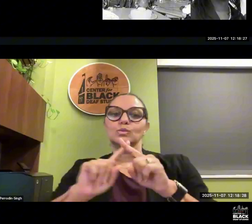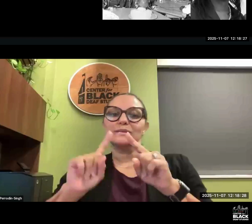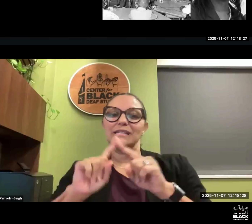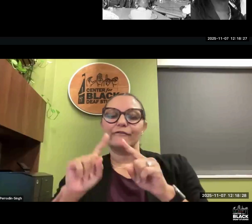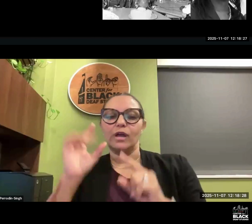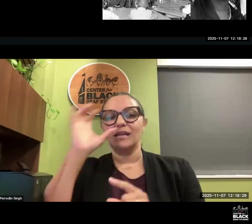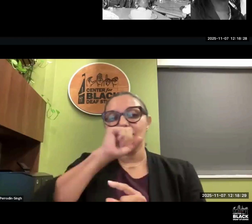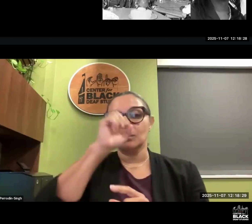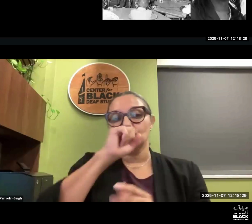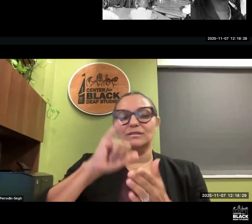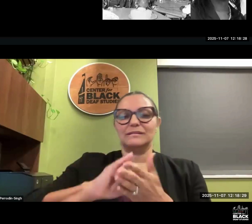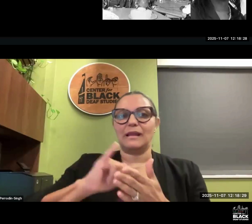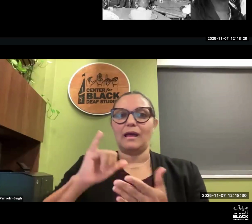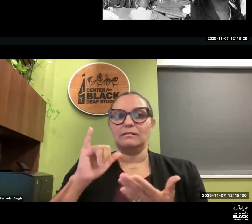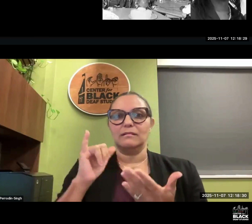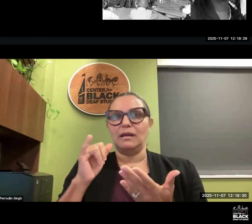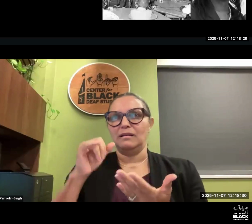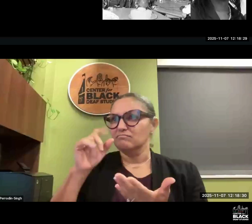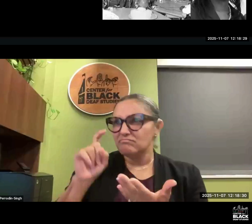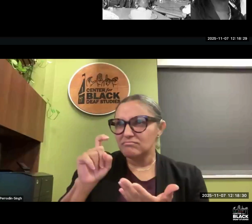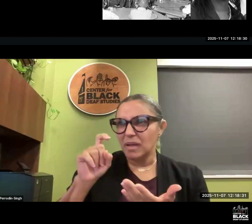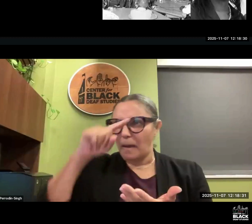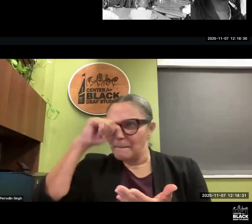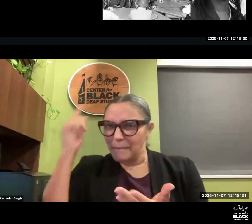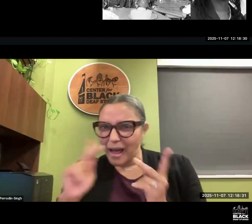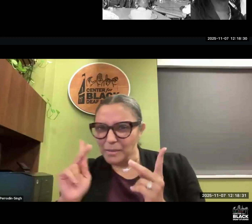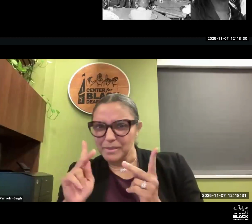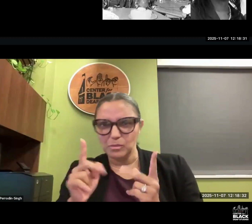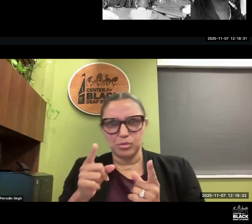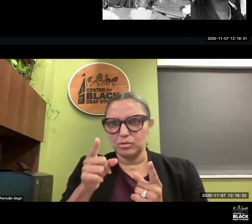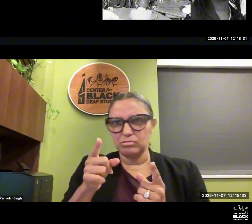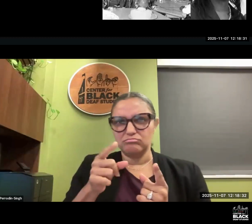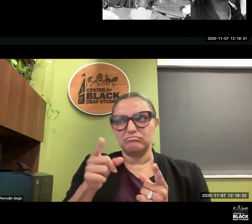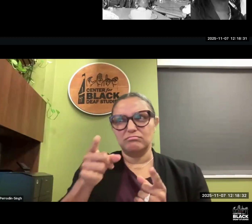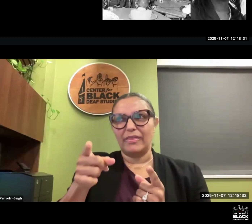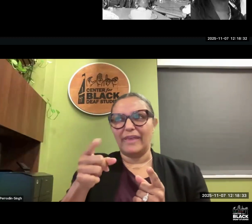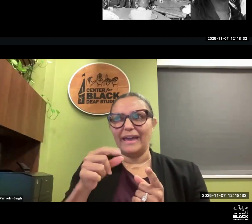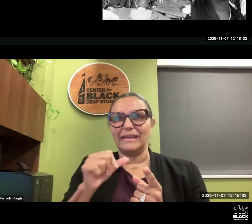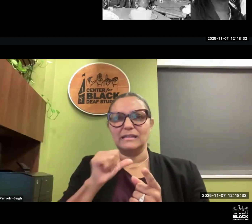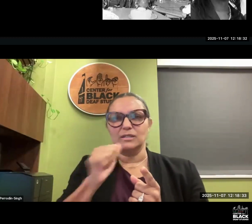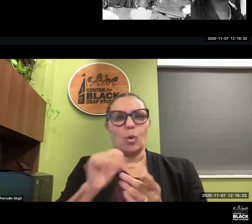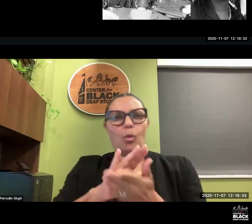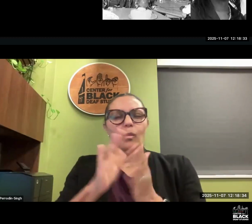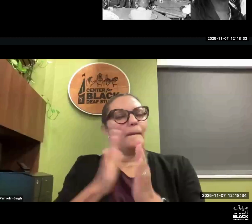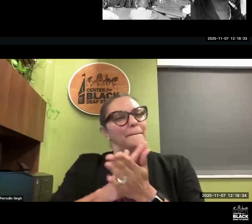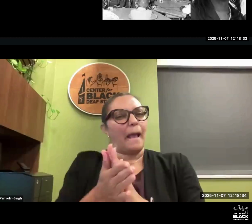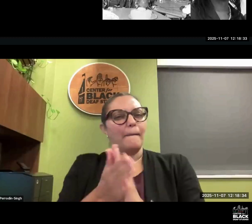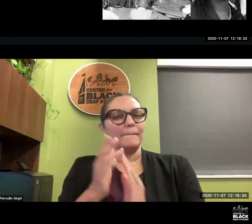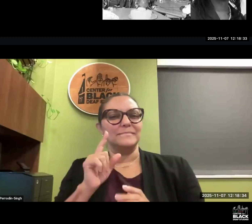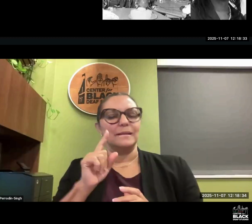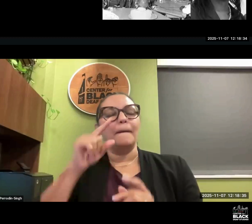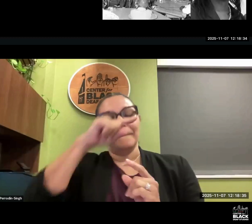underrepresented in the U.S. Census, and that could lead to several assumptions, whether